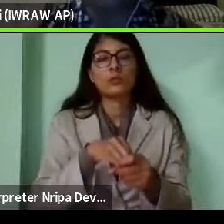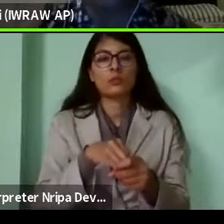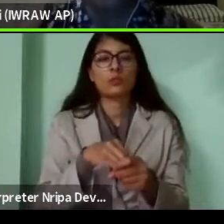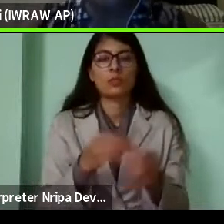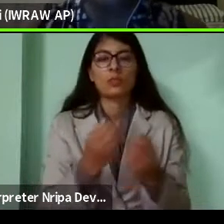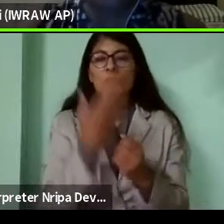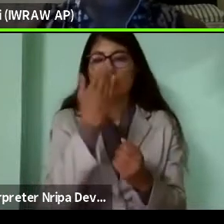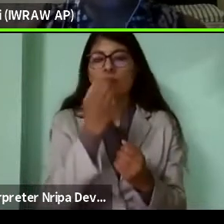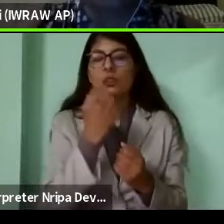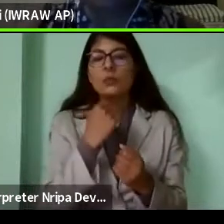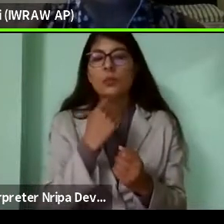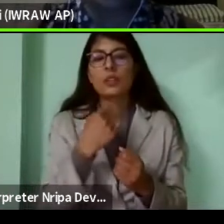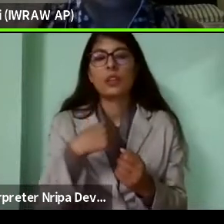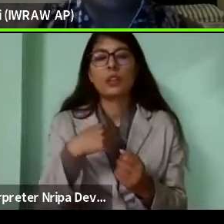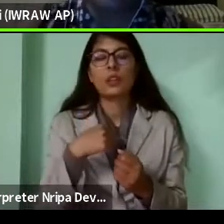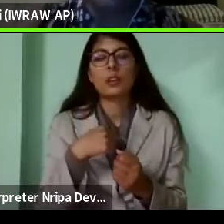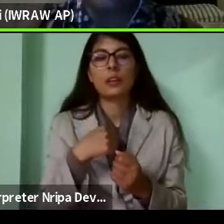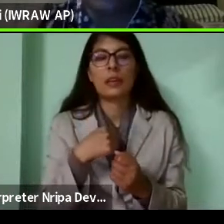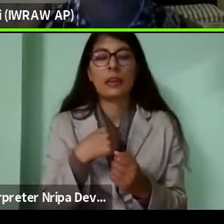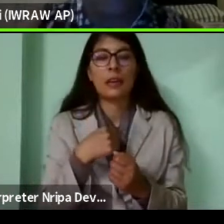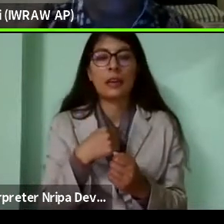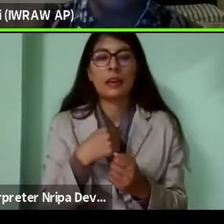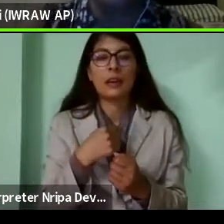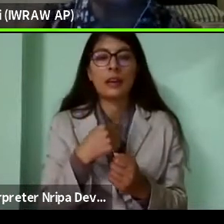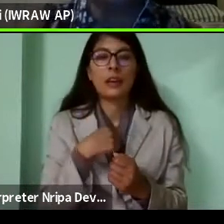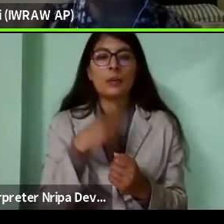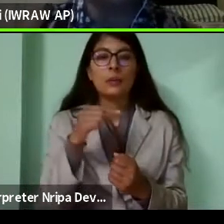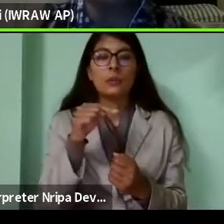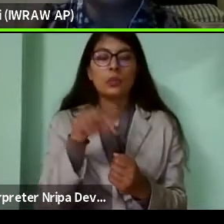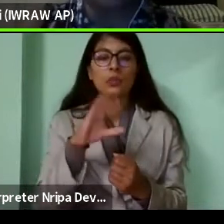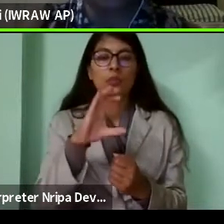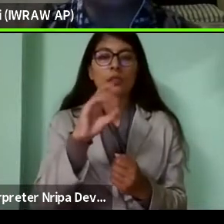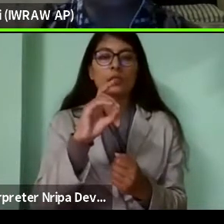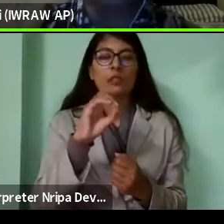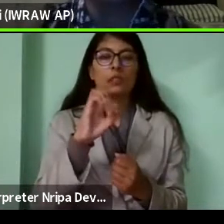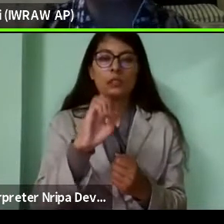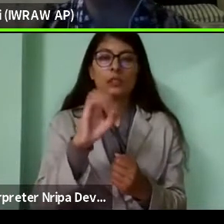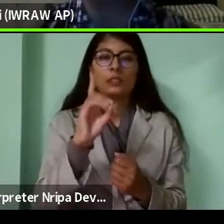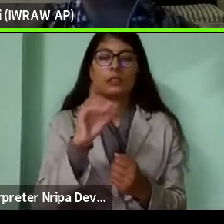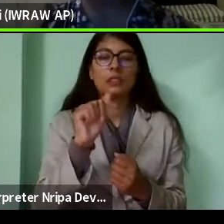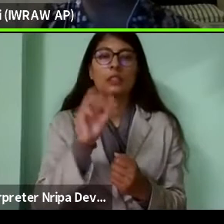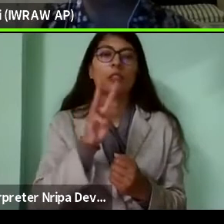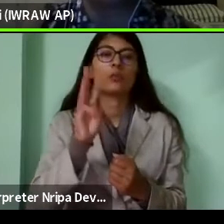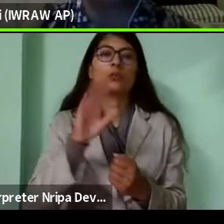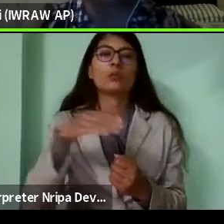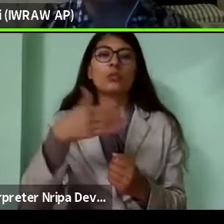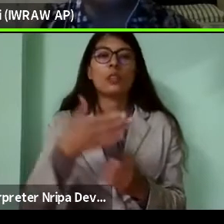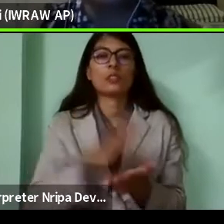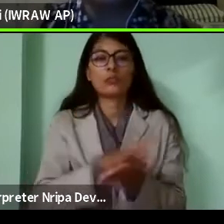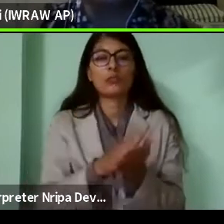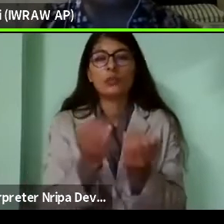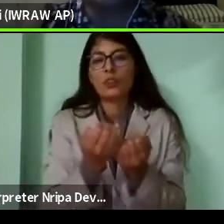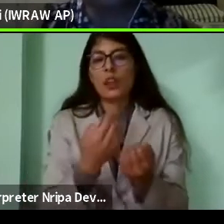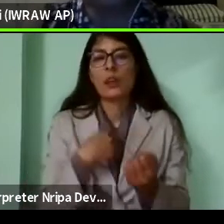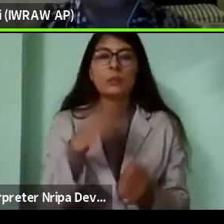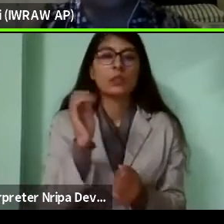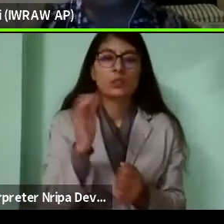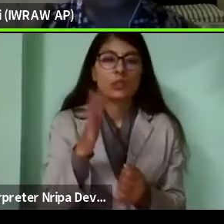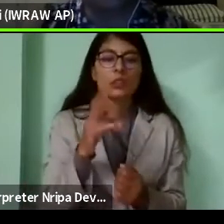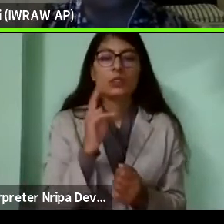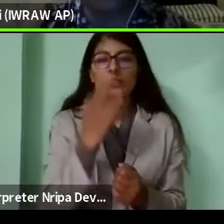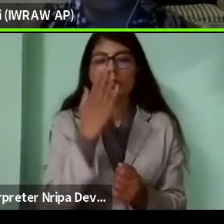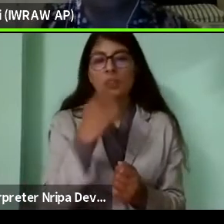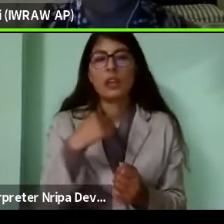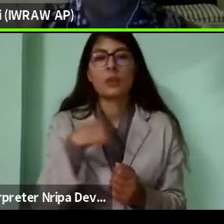really ready to, we're not about to discard the CEDAW committee. We've had a long history with them, and we would like to make sure